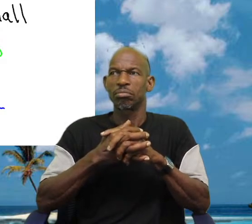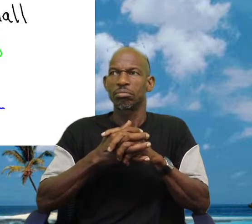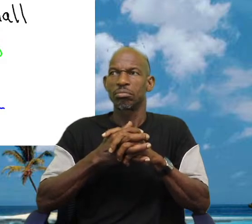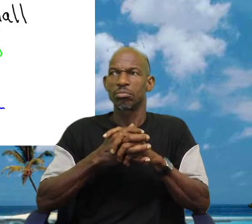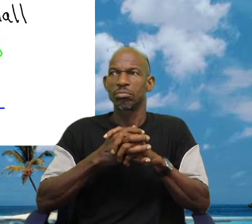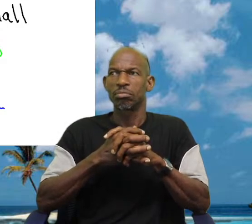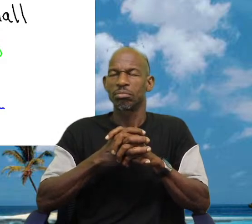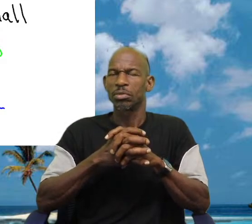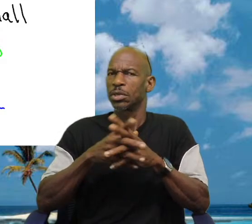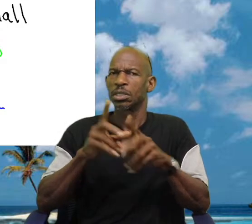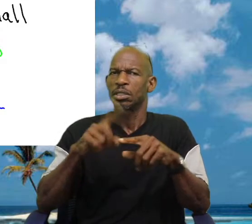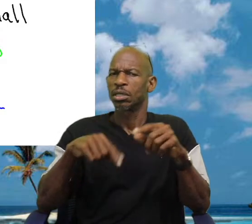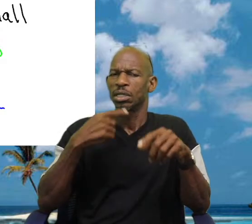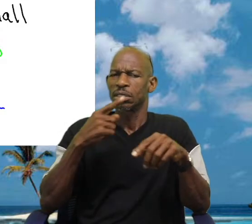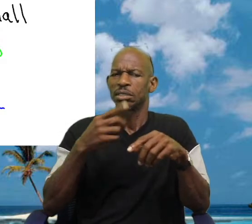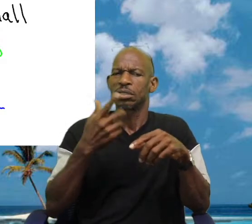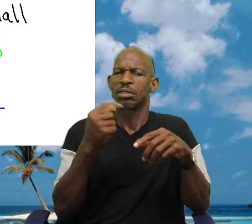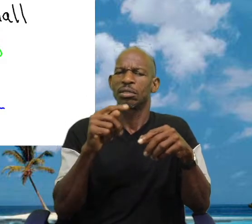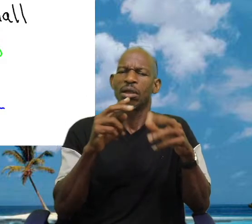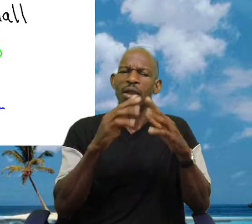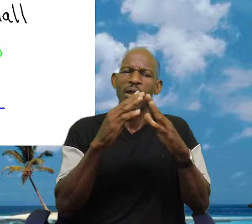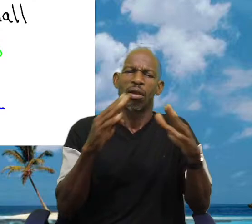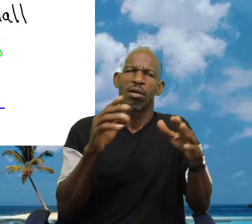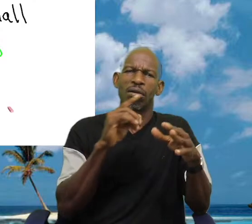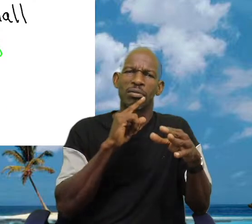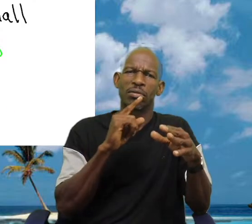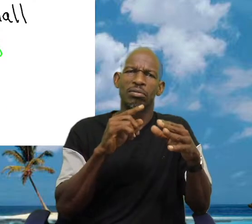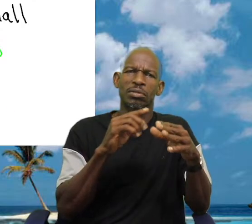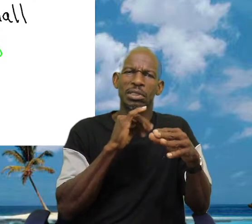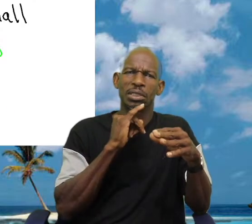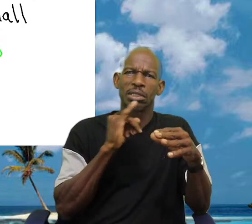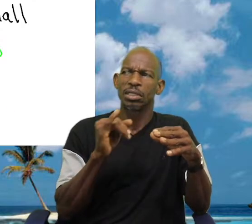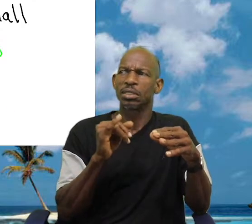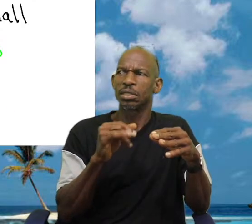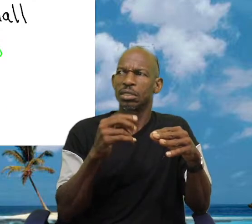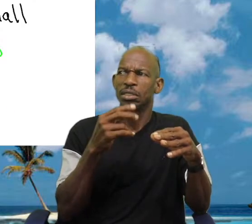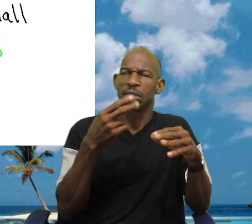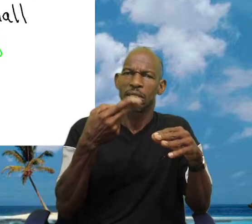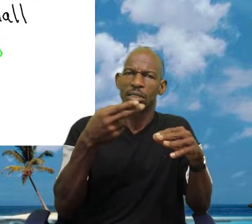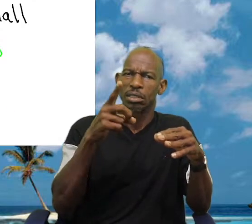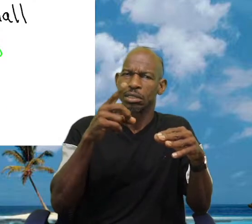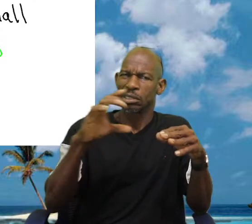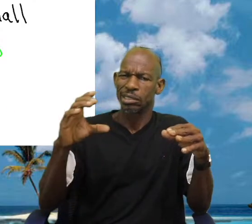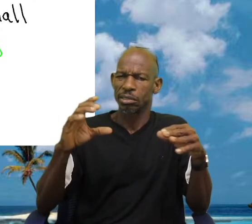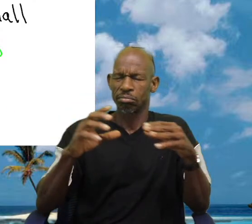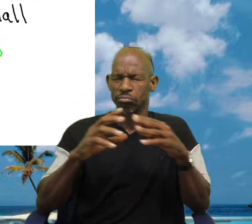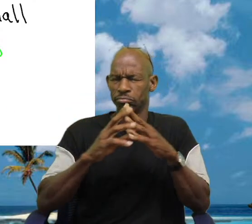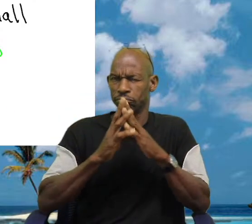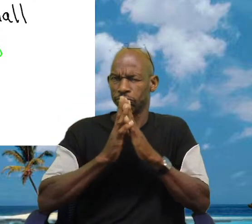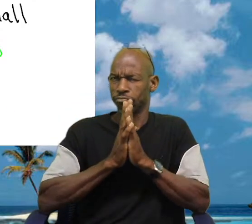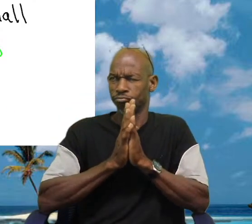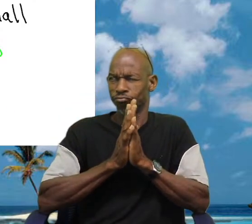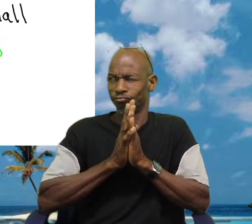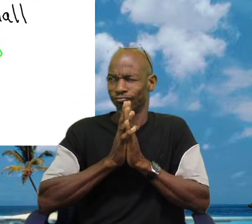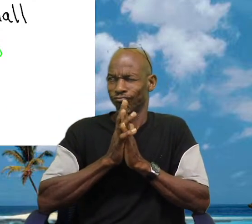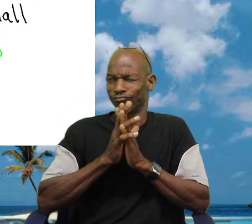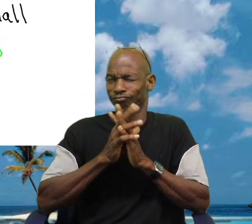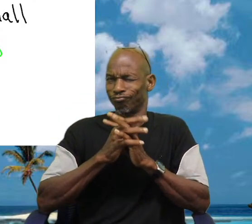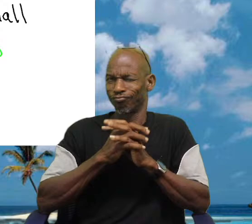I cannot say, I'm just rubbing off my road here. I cannot